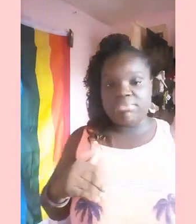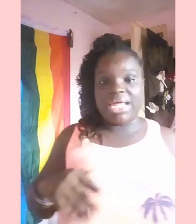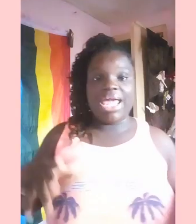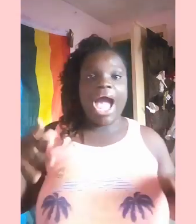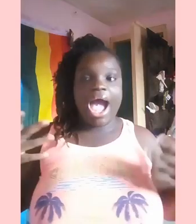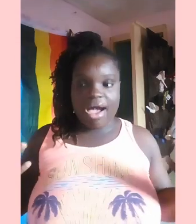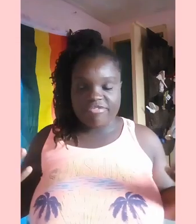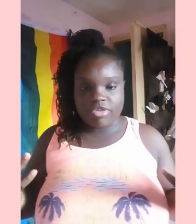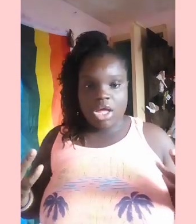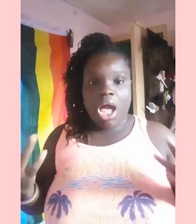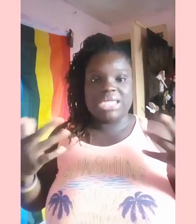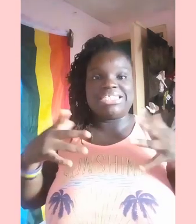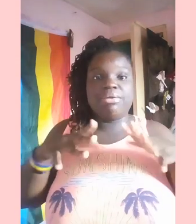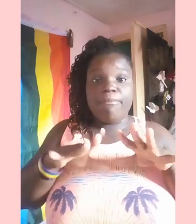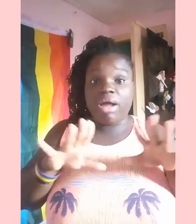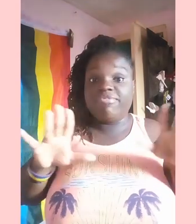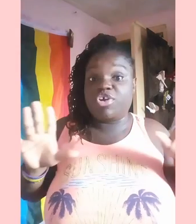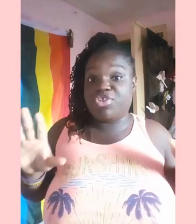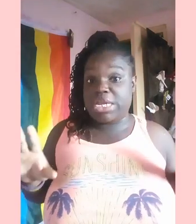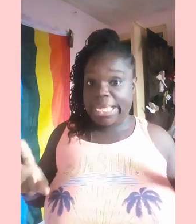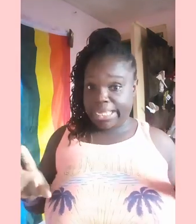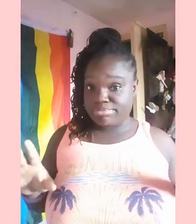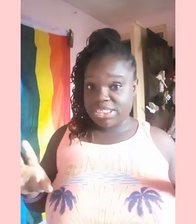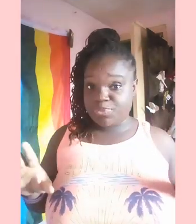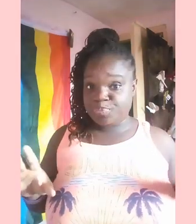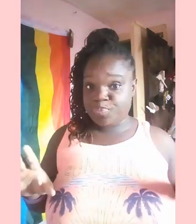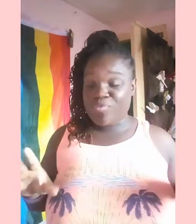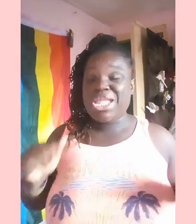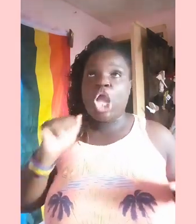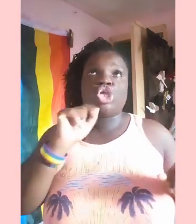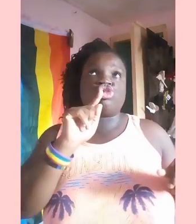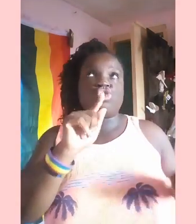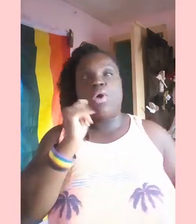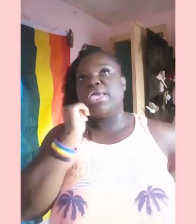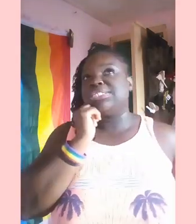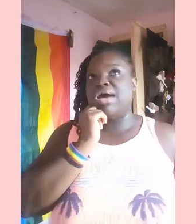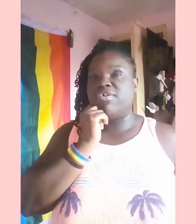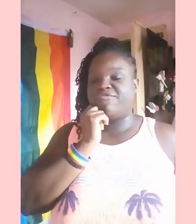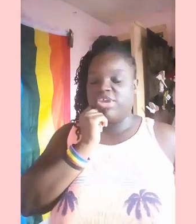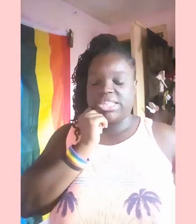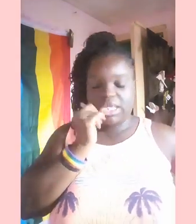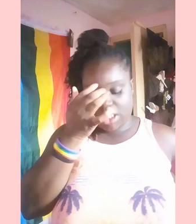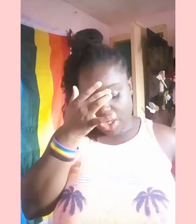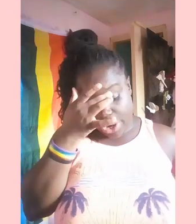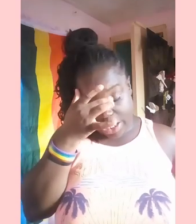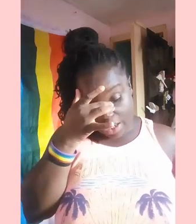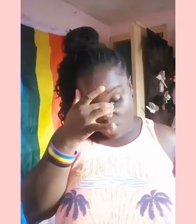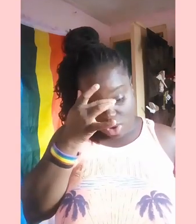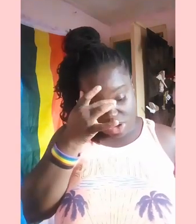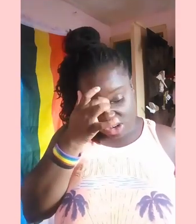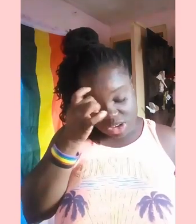that they have a symbol for their names. So I used to have a friend, I think her name was